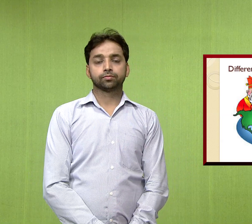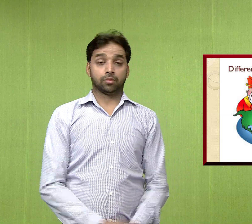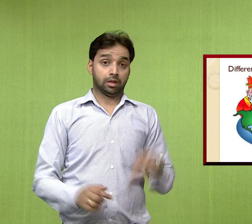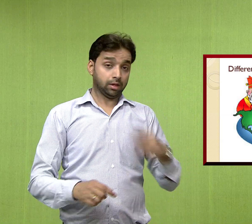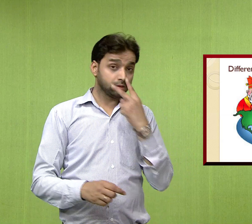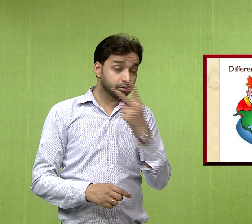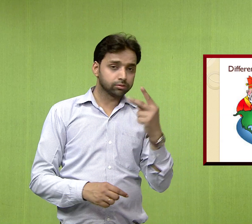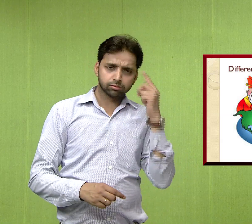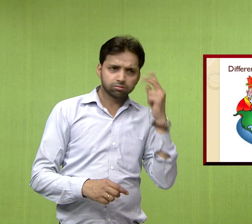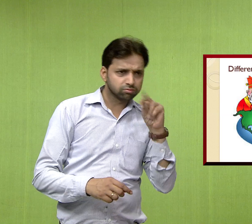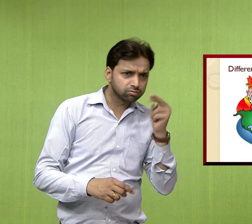Is it not, dear learners?